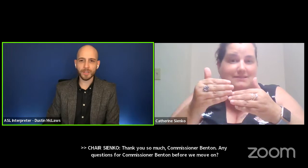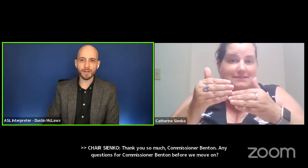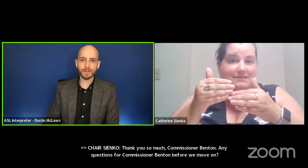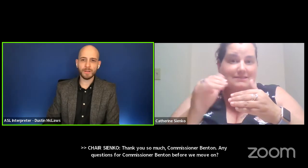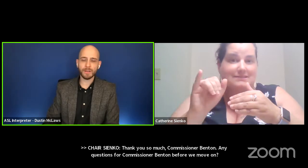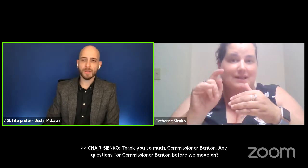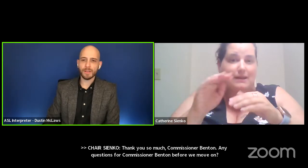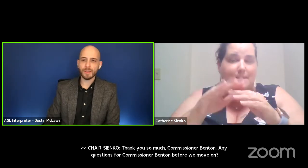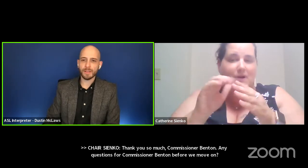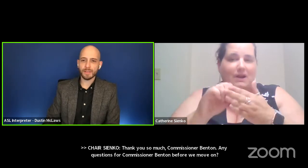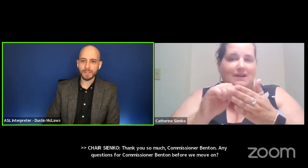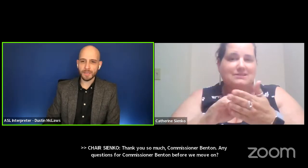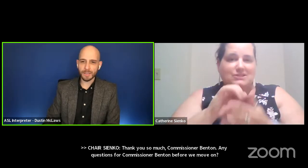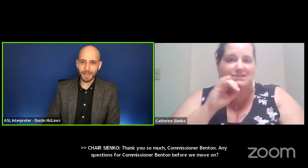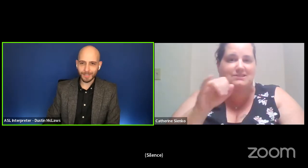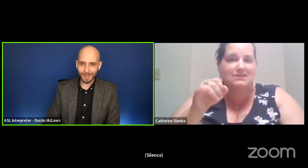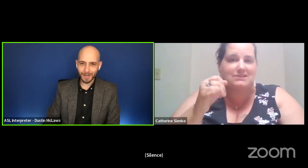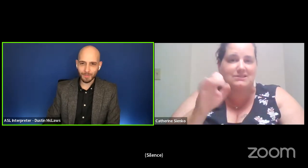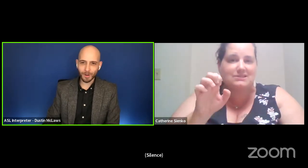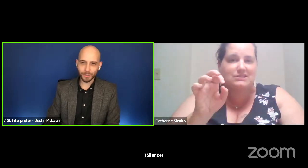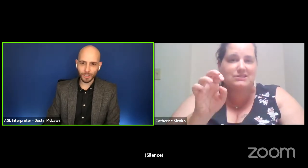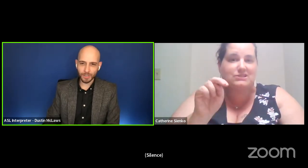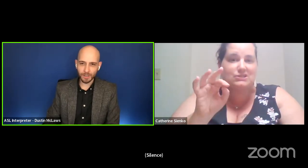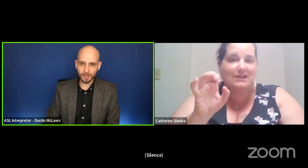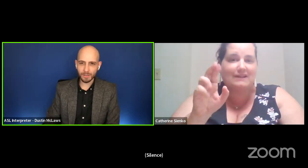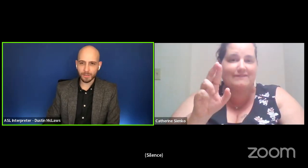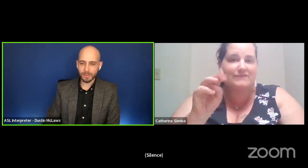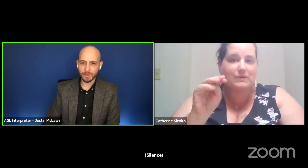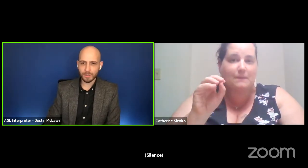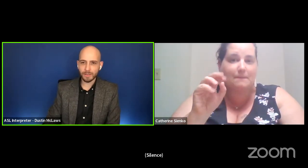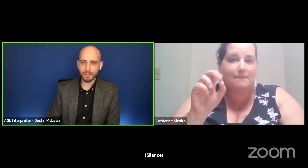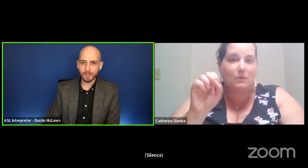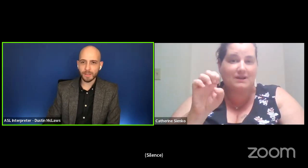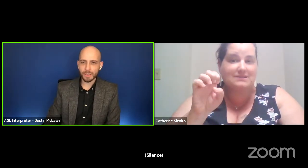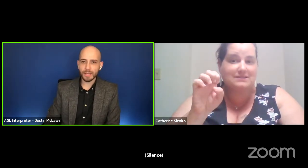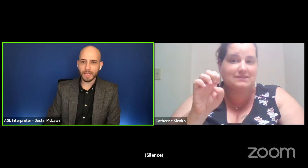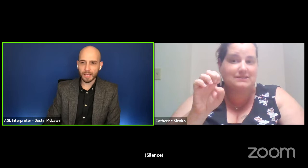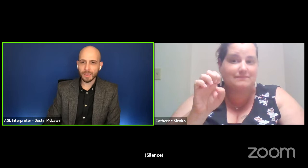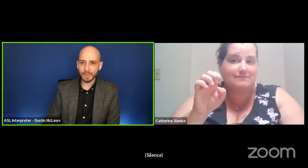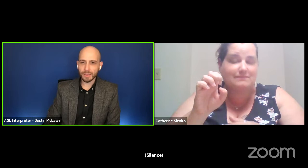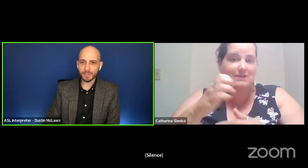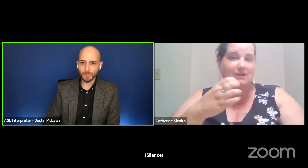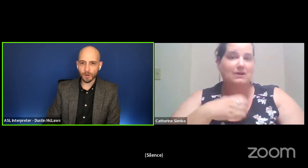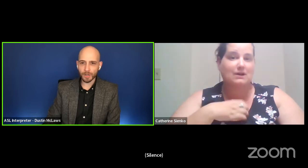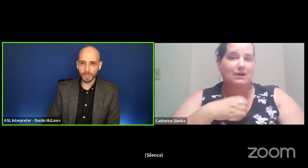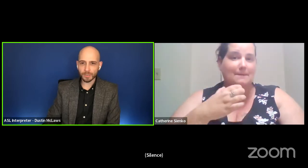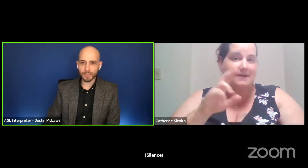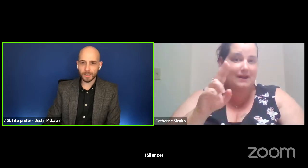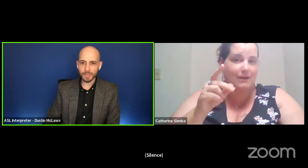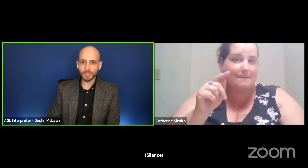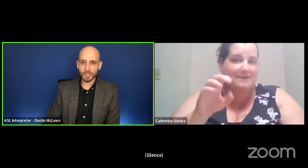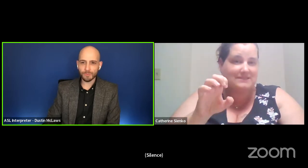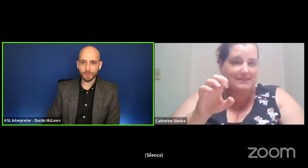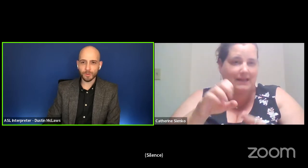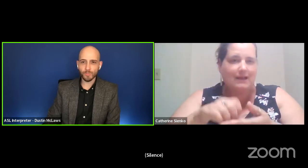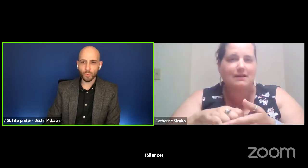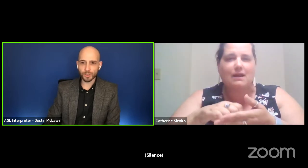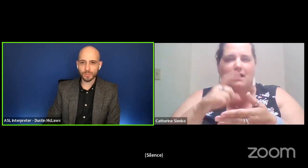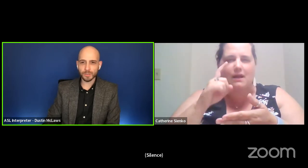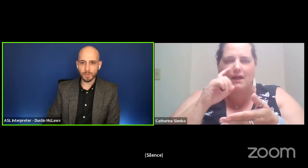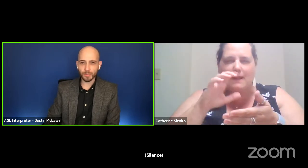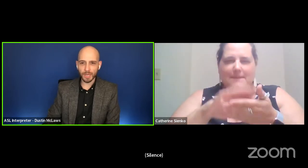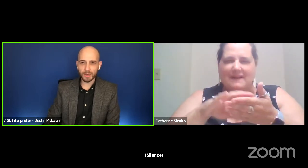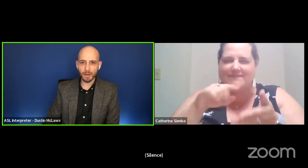Okay, hearing none. The next item on our agenda is regarding the